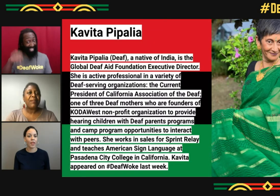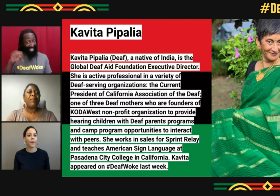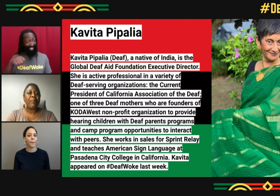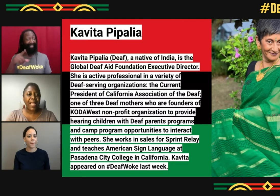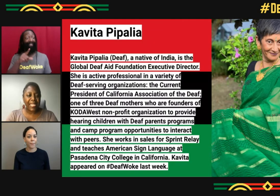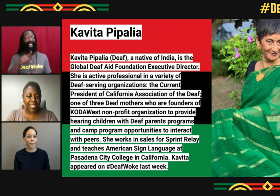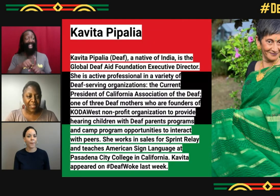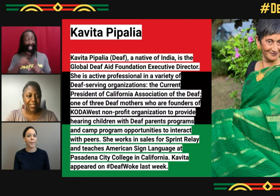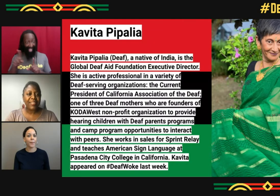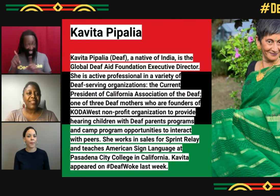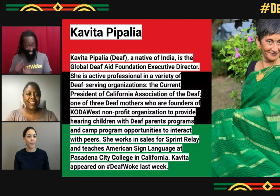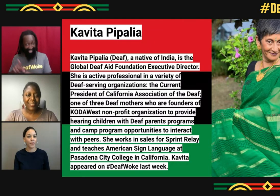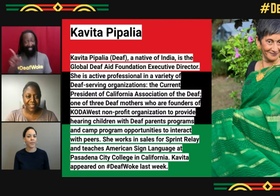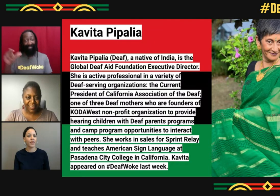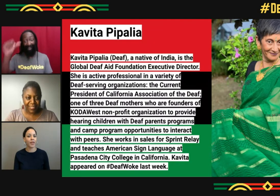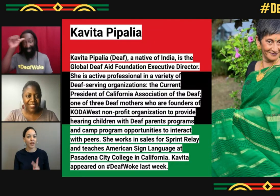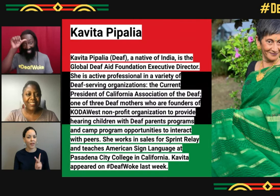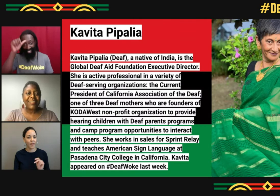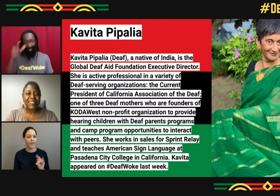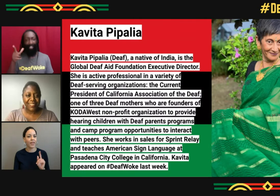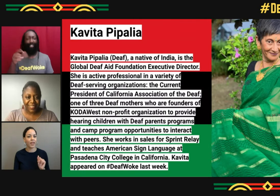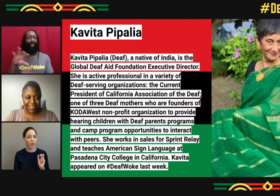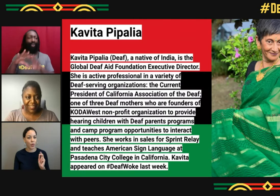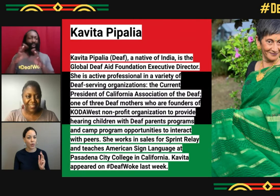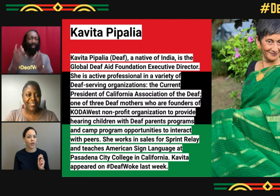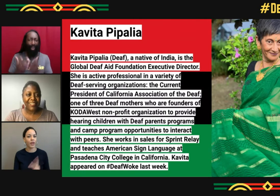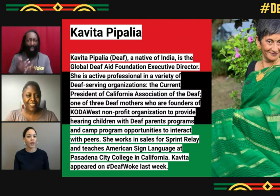yep. Papalia. Yep, she's a deaf dancer.